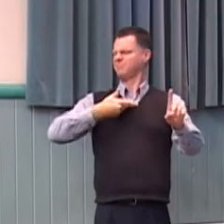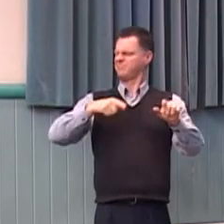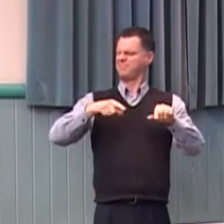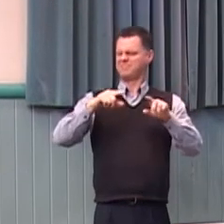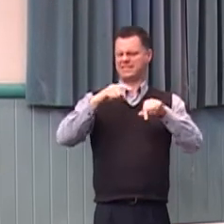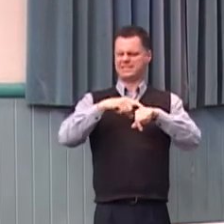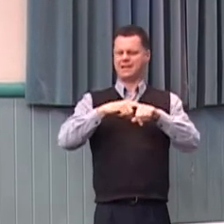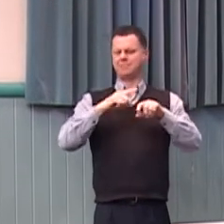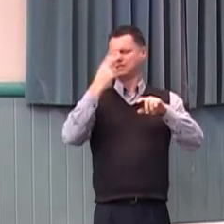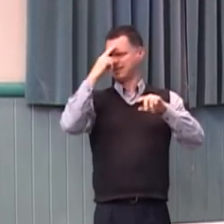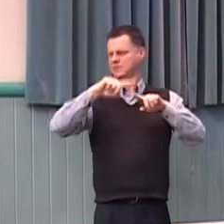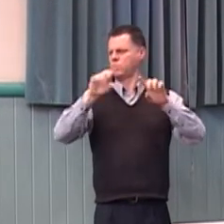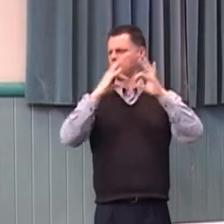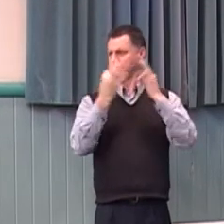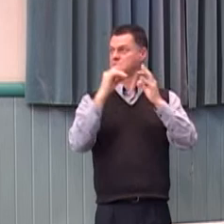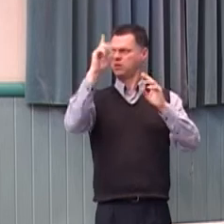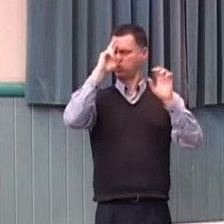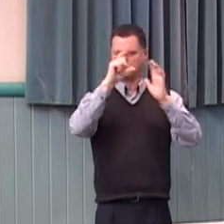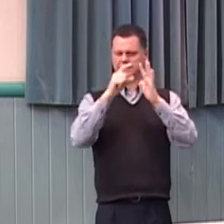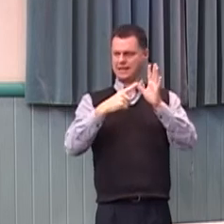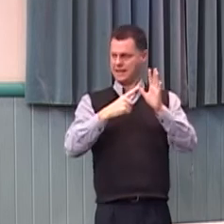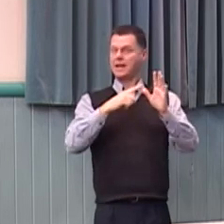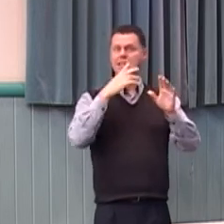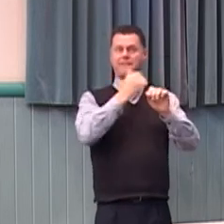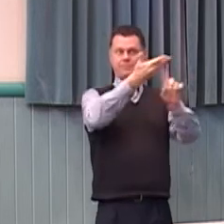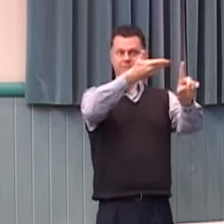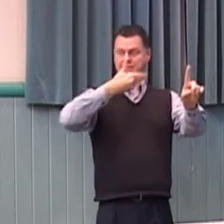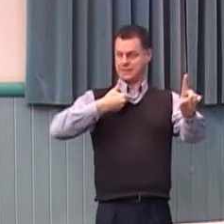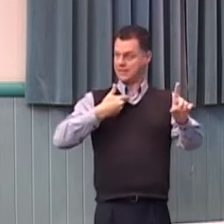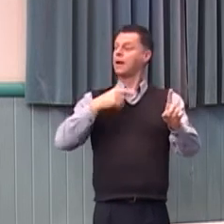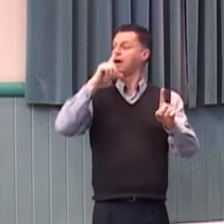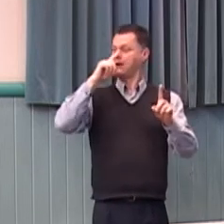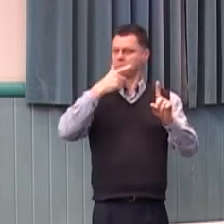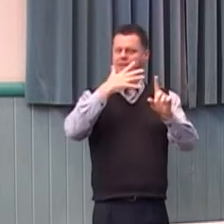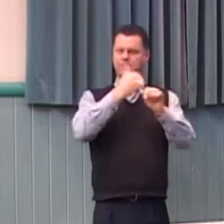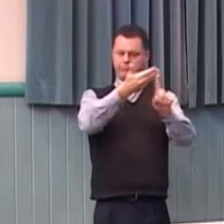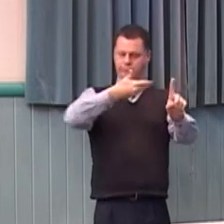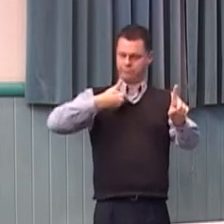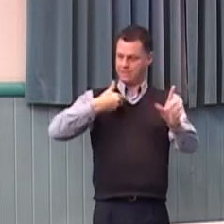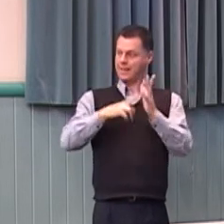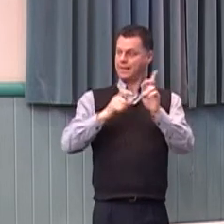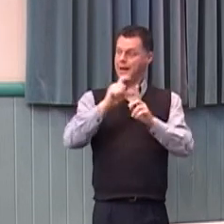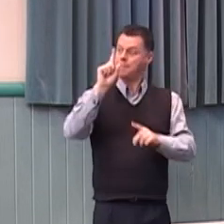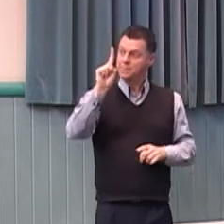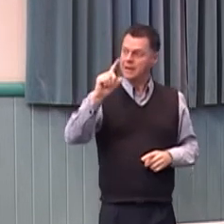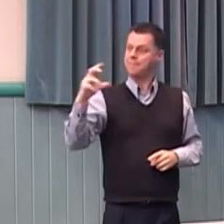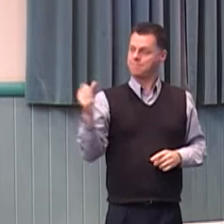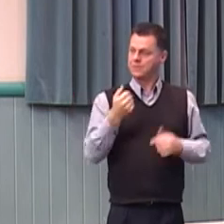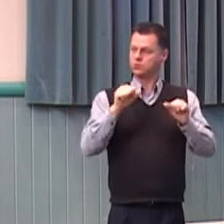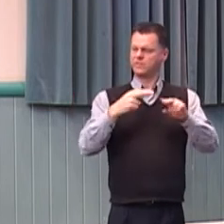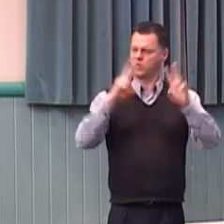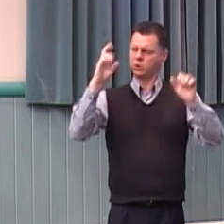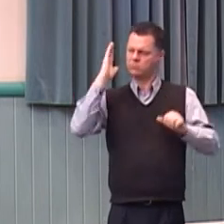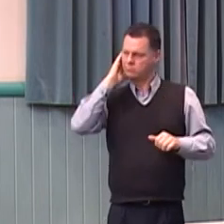its predecessors. Now what that reservation says is that the land is to be used for the purpose of a deaf and dumb